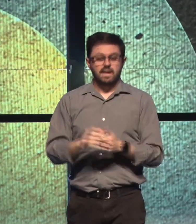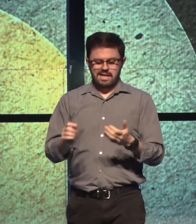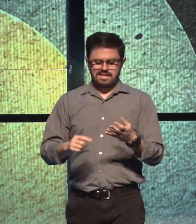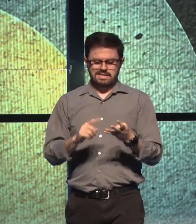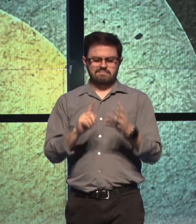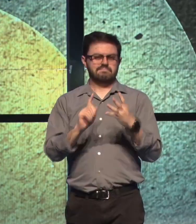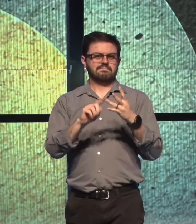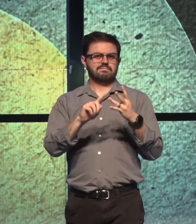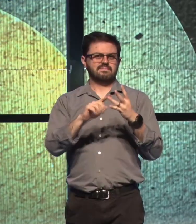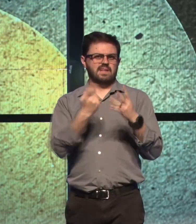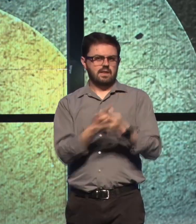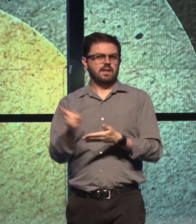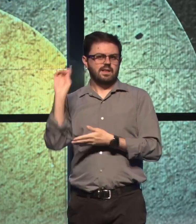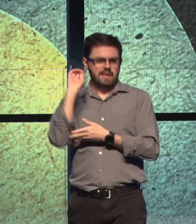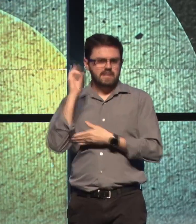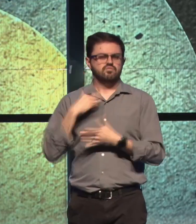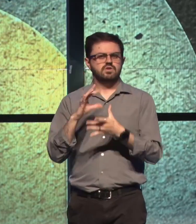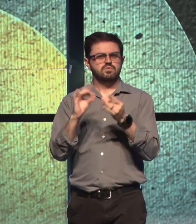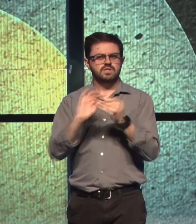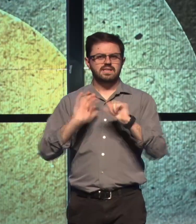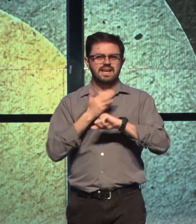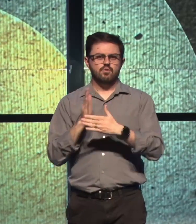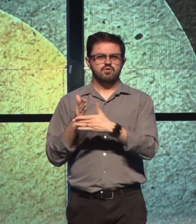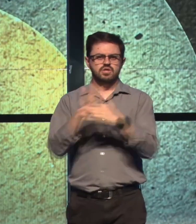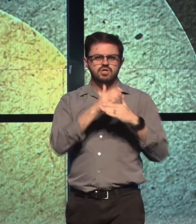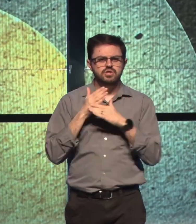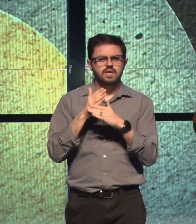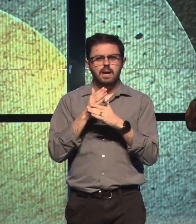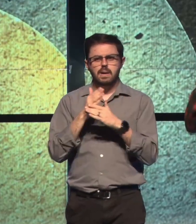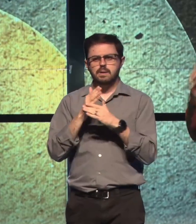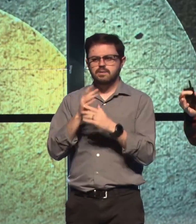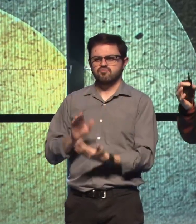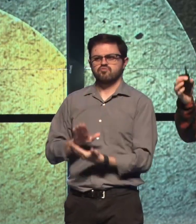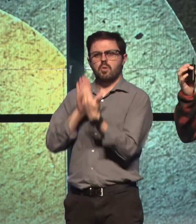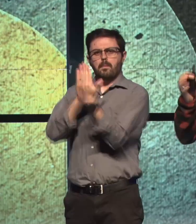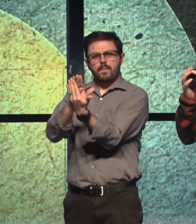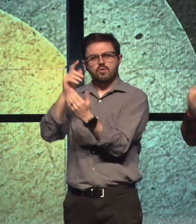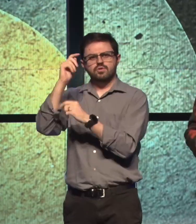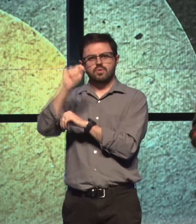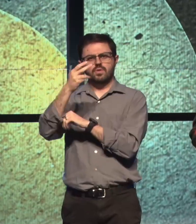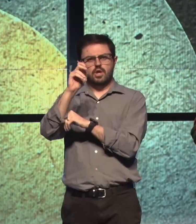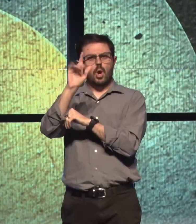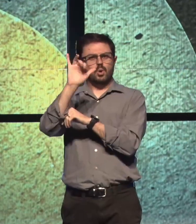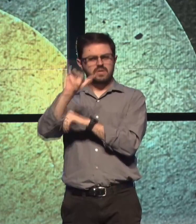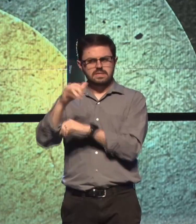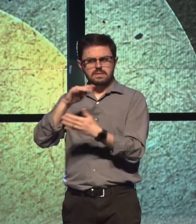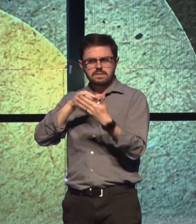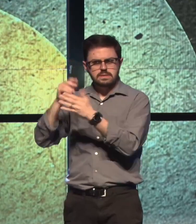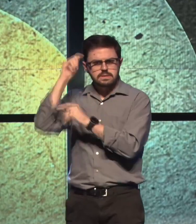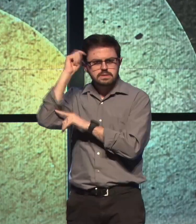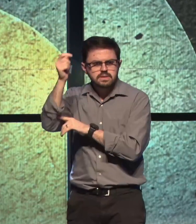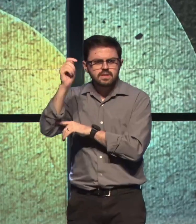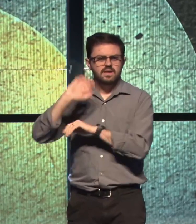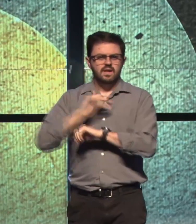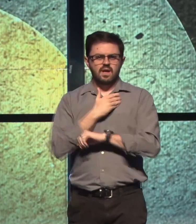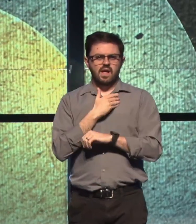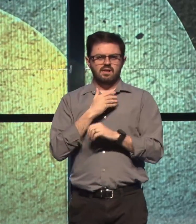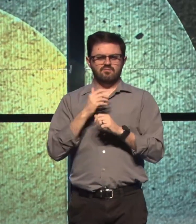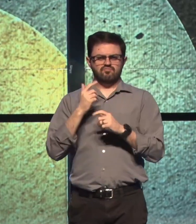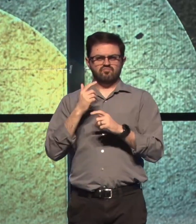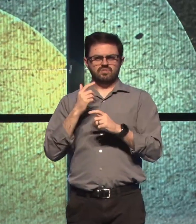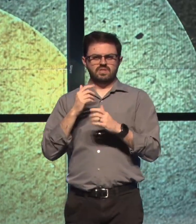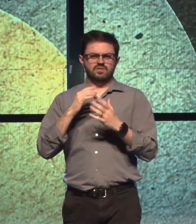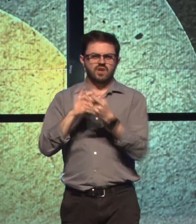of understanding what our shared theology was, how we study, how we experience this divine mystery we call God. And we talked about two things, that we do that